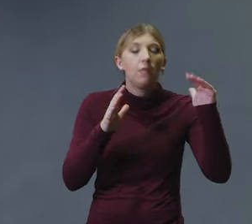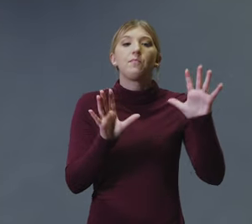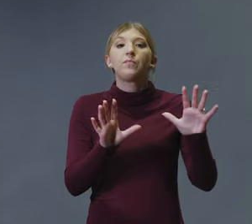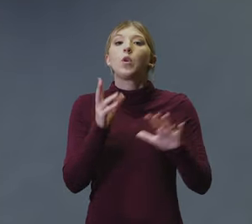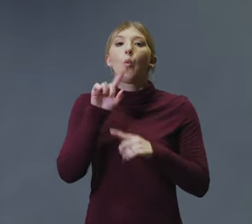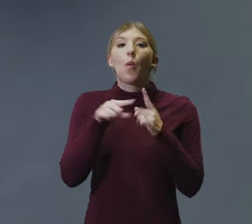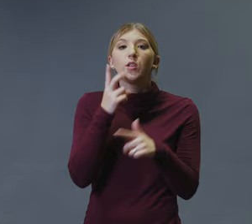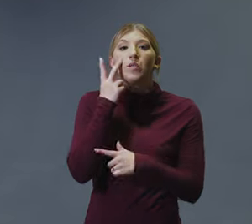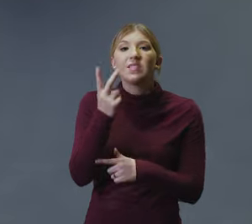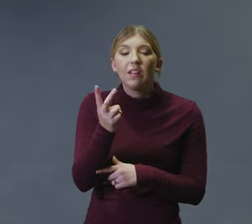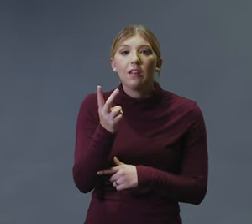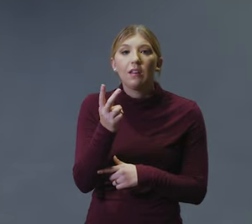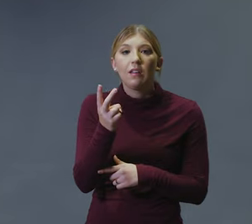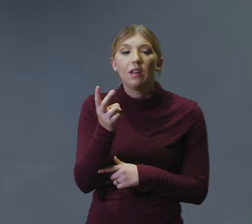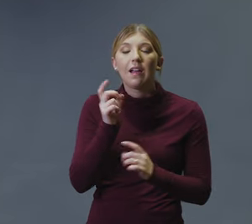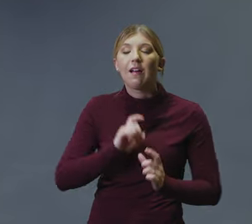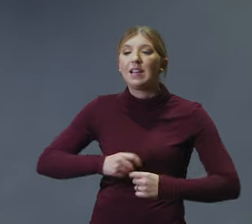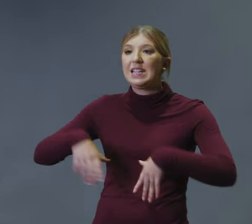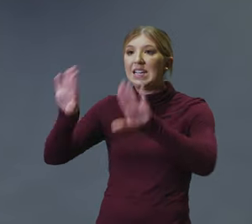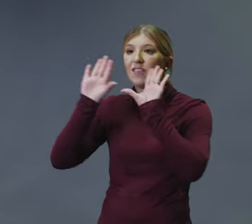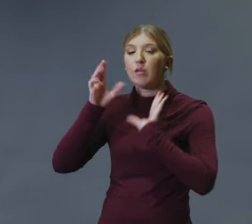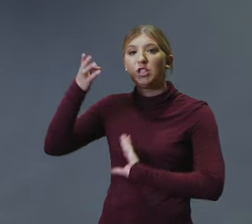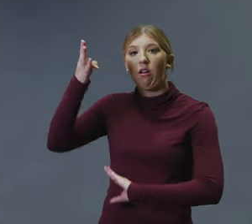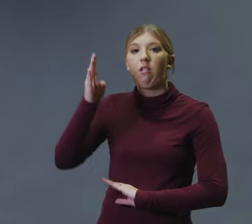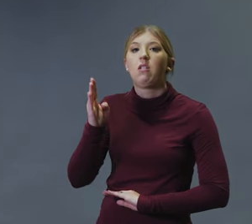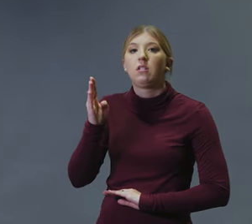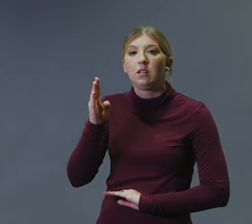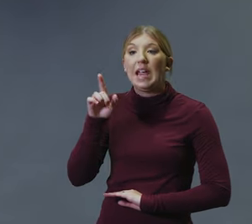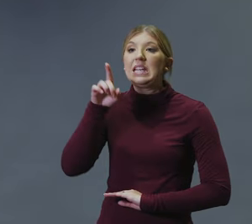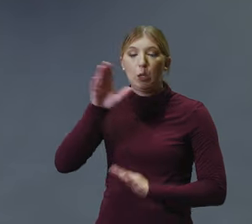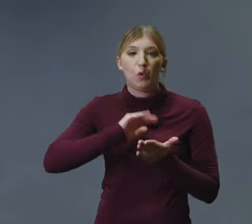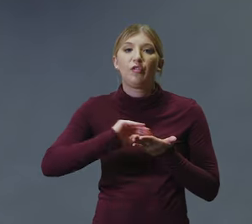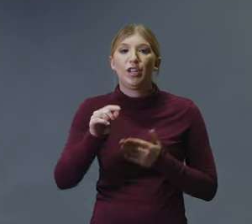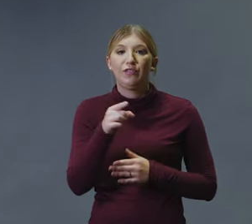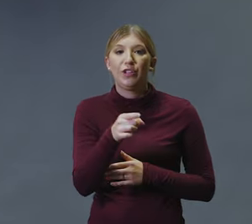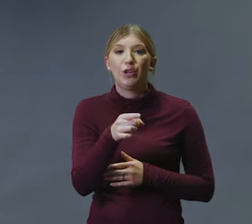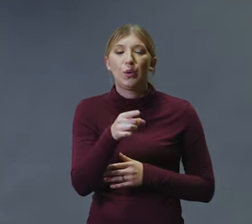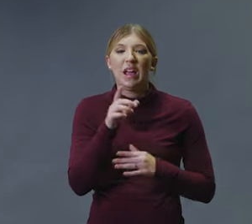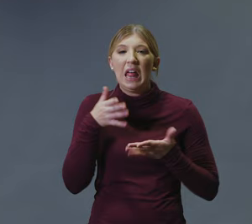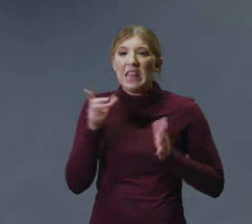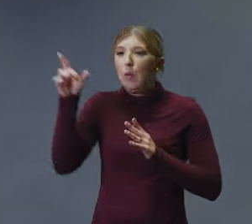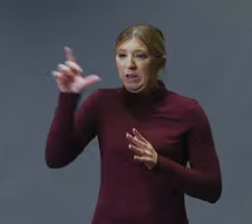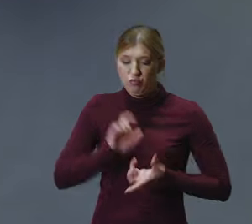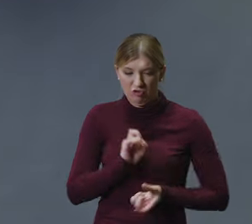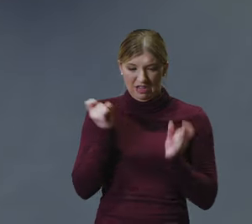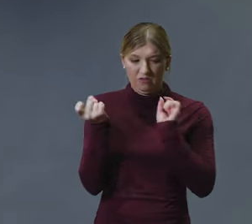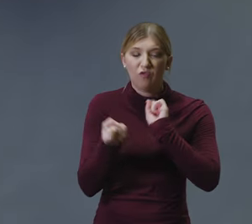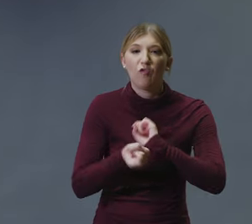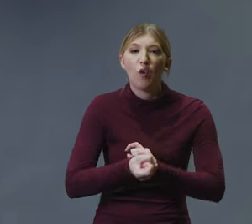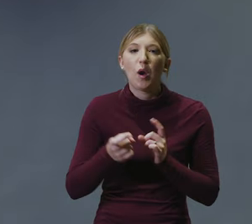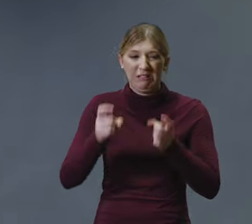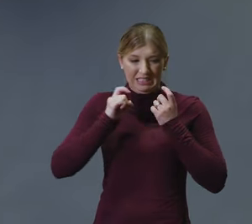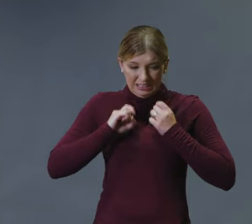things, give them to God and have Him forgive you. Have Him transform you. Have Him give you a